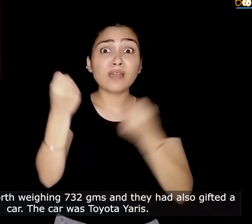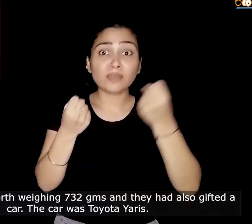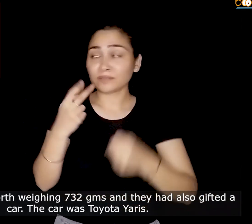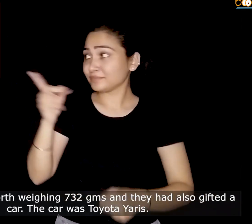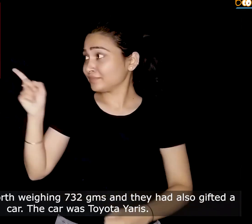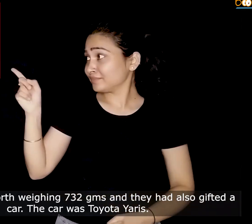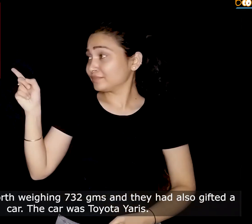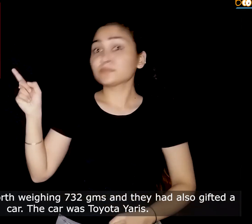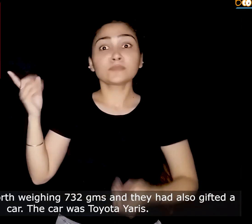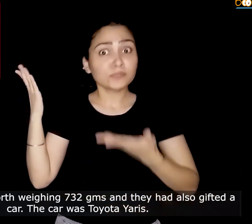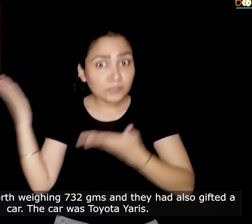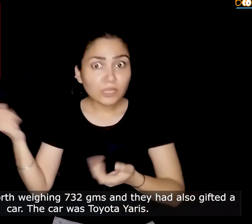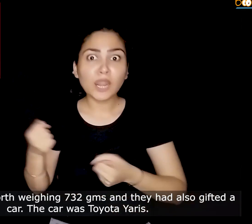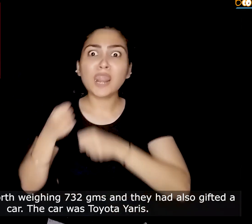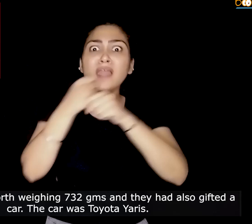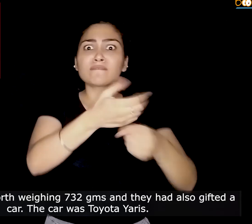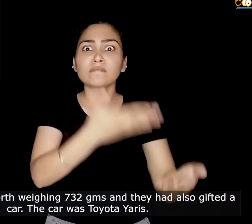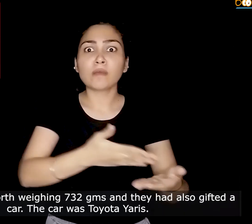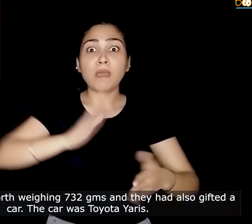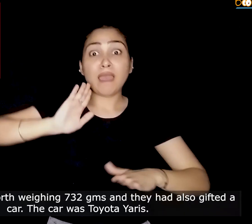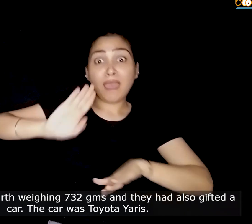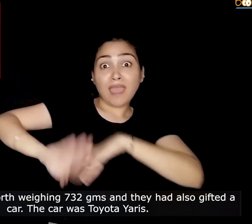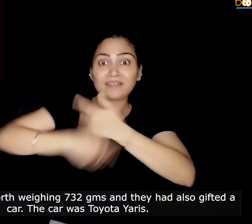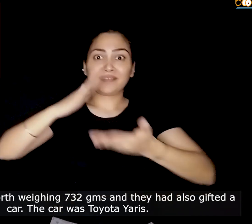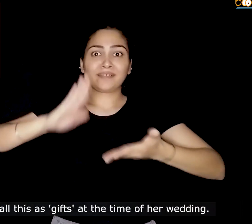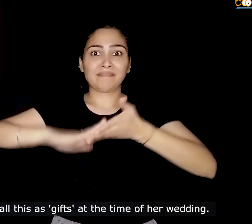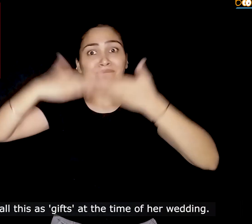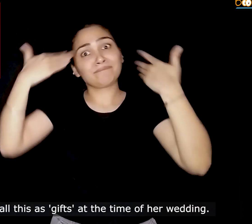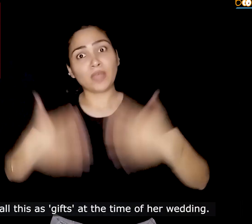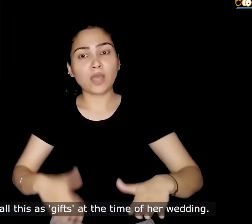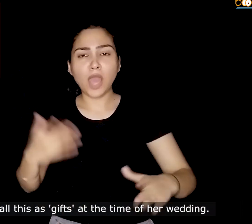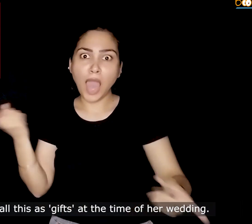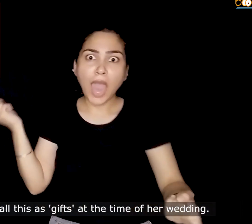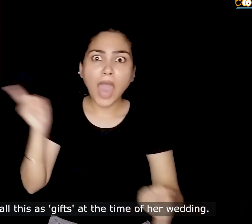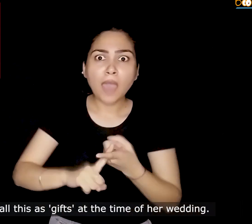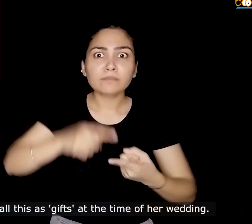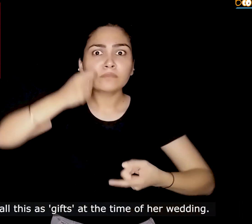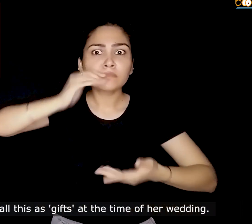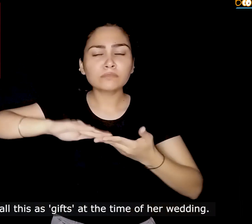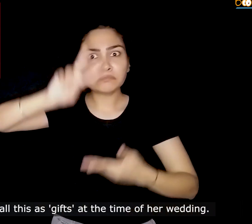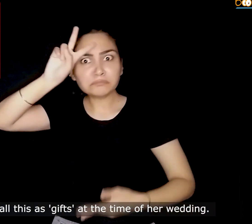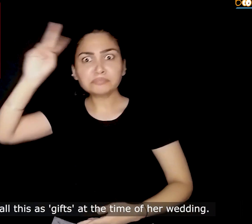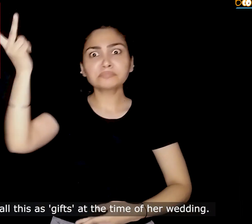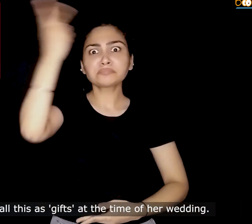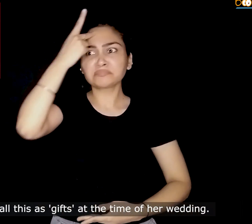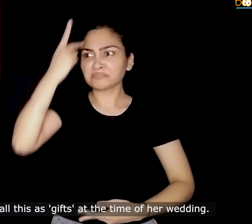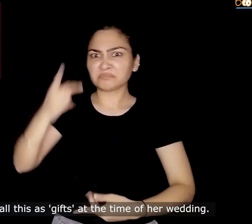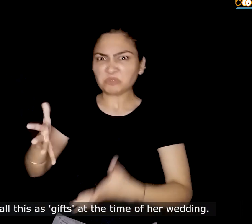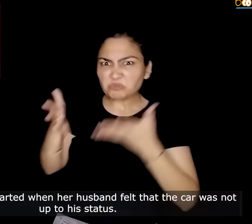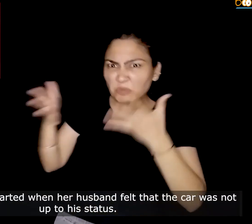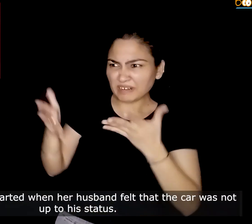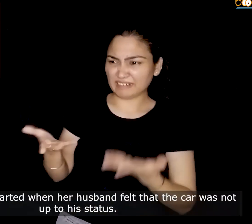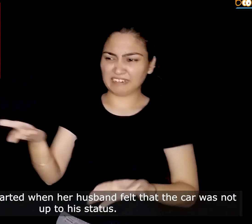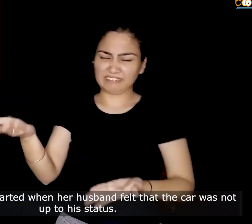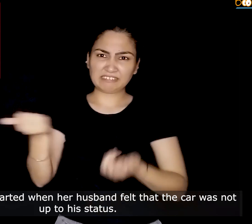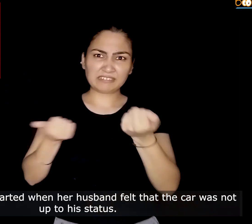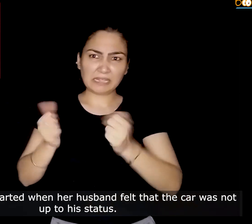car the car was toyota yaris they gave all this as gifts at the time of her wedding but problem started